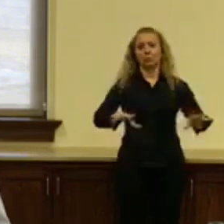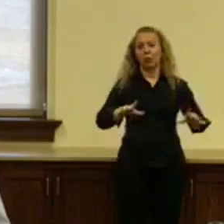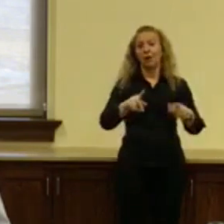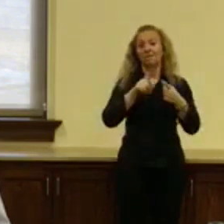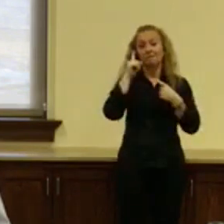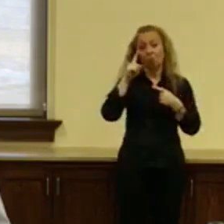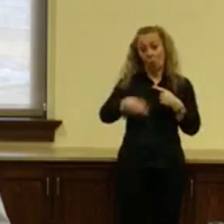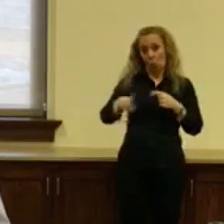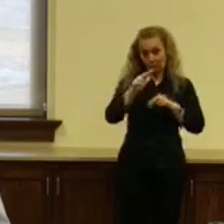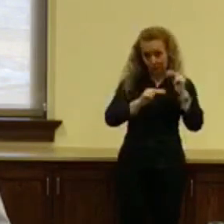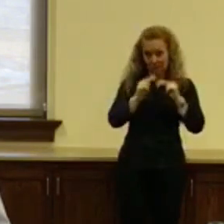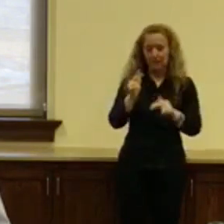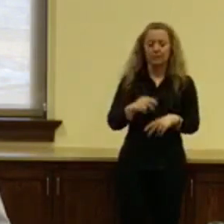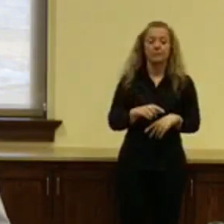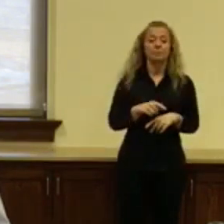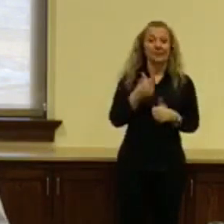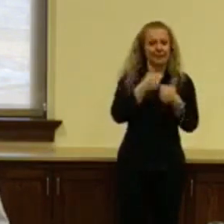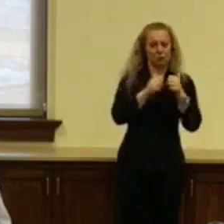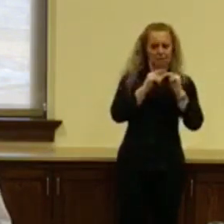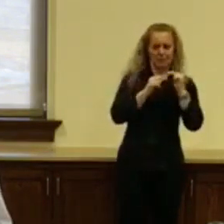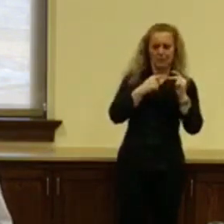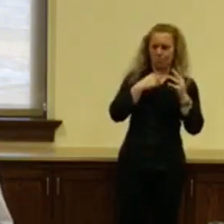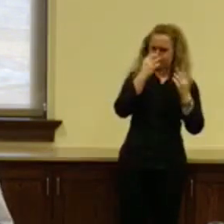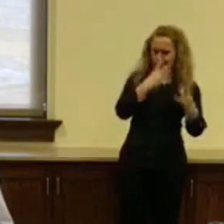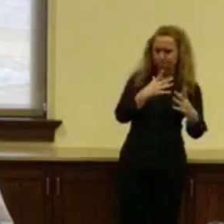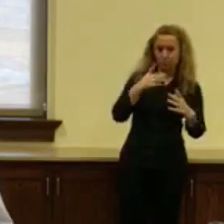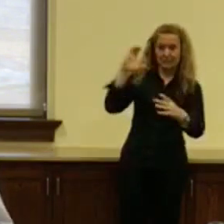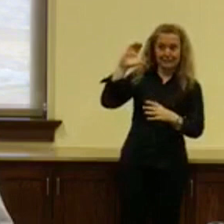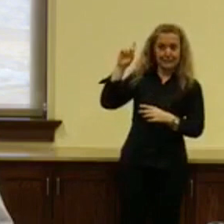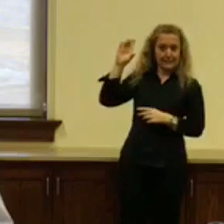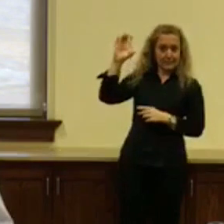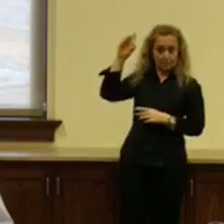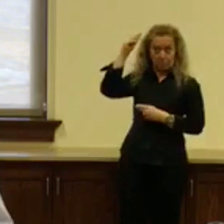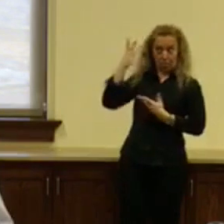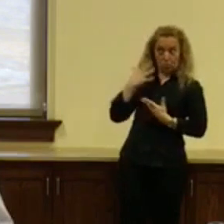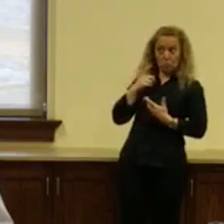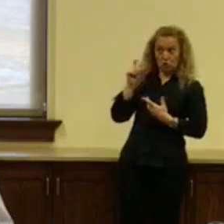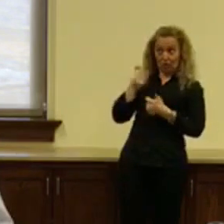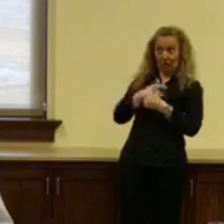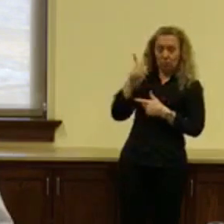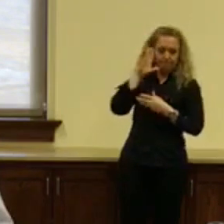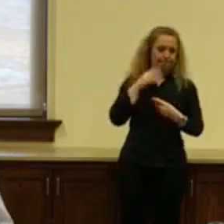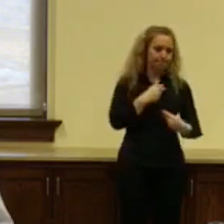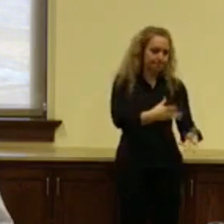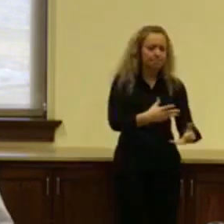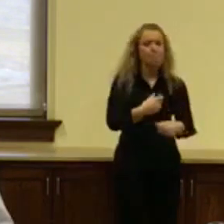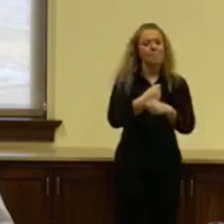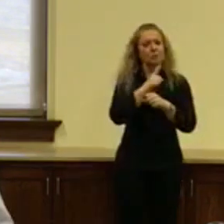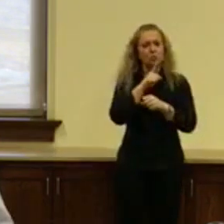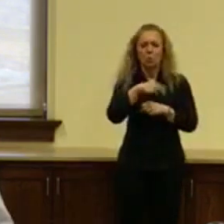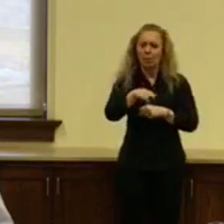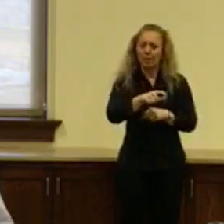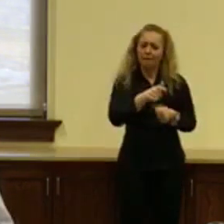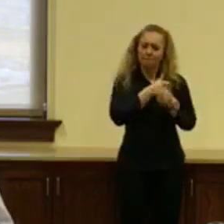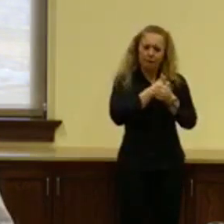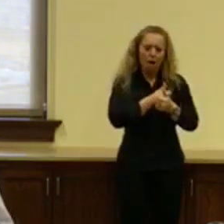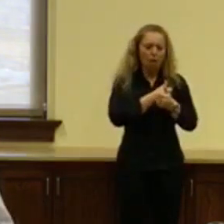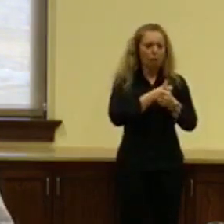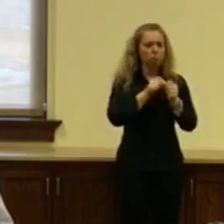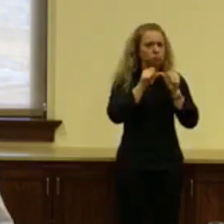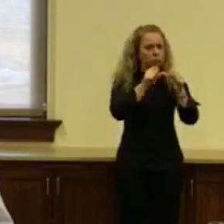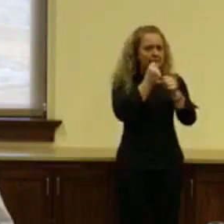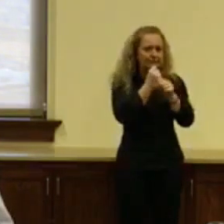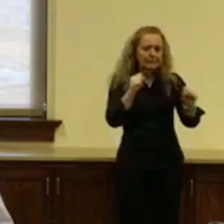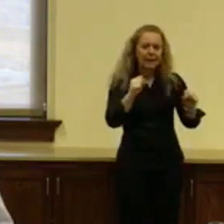We share with these facilities the latest guidance from the CDC, the state health department, and our staff on how to stay safe and protect all those in